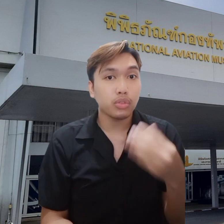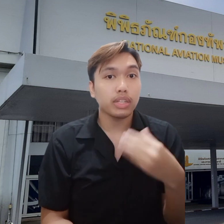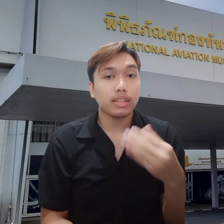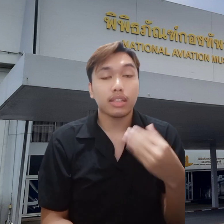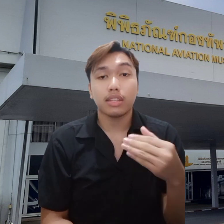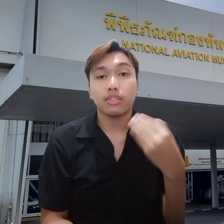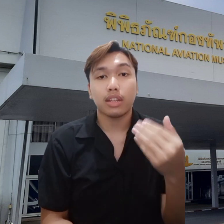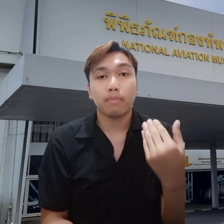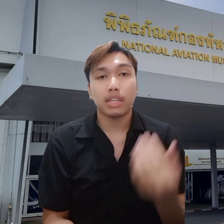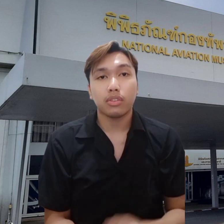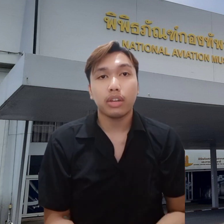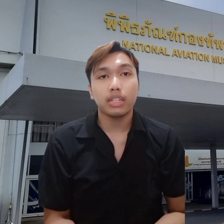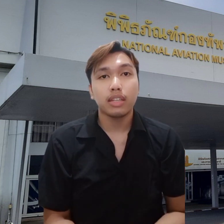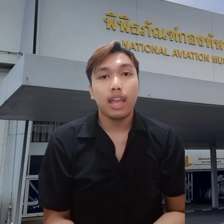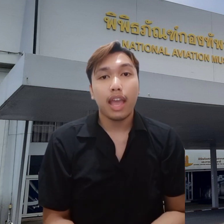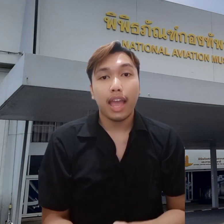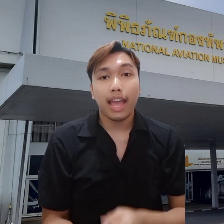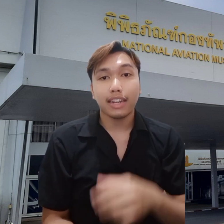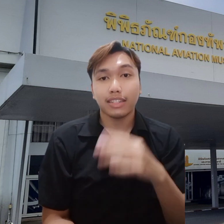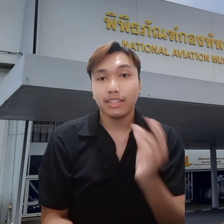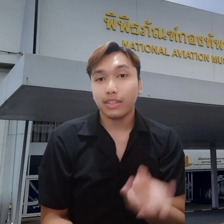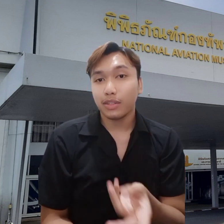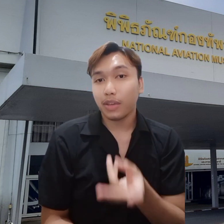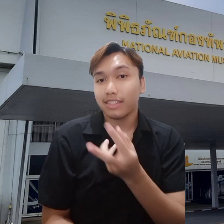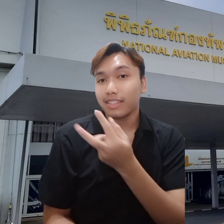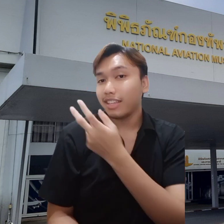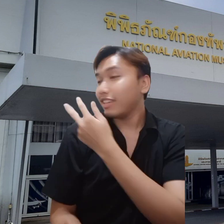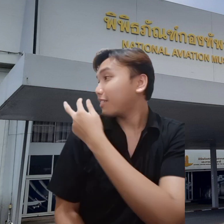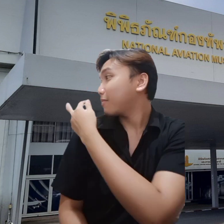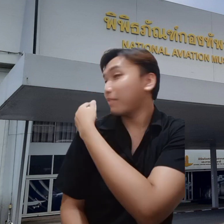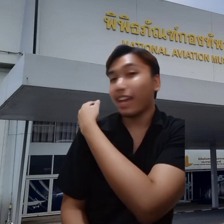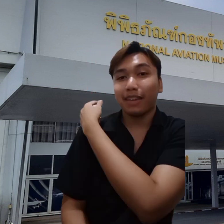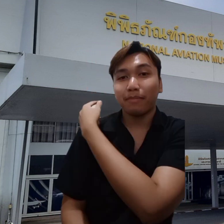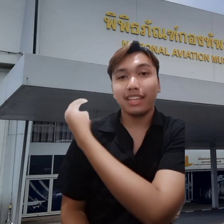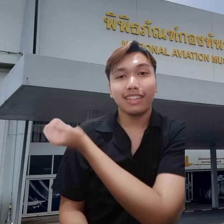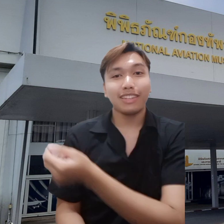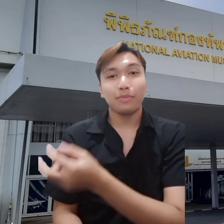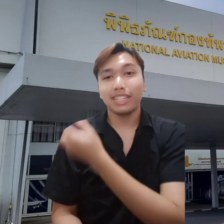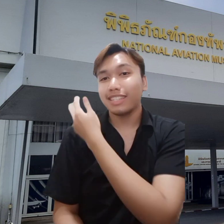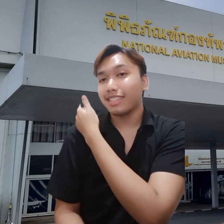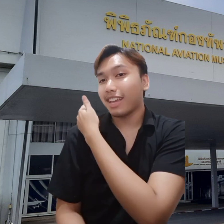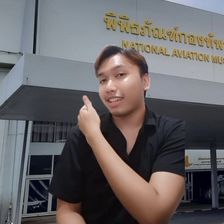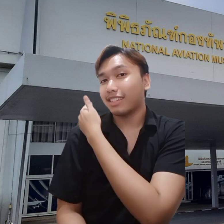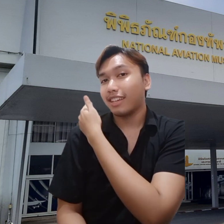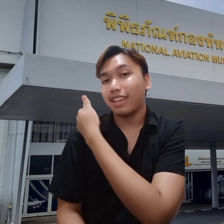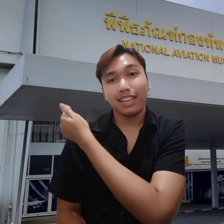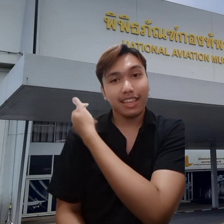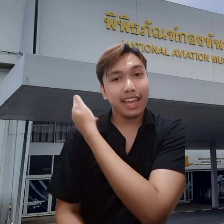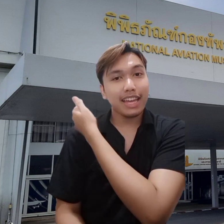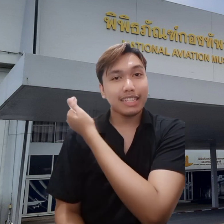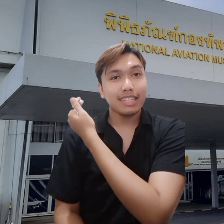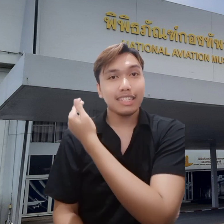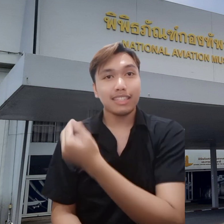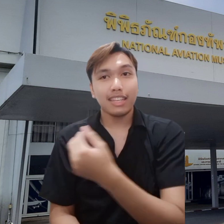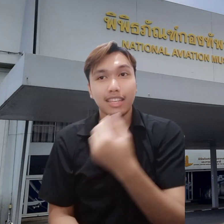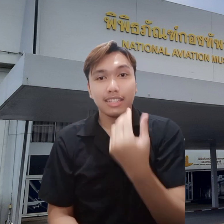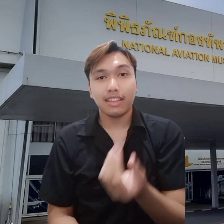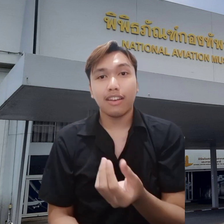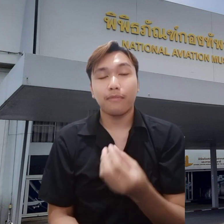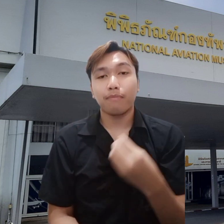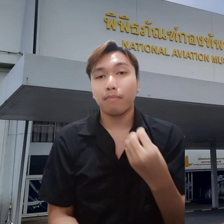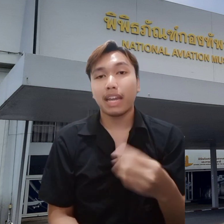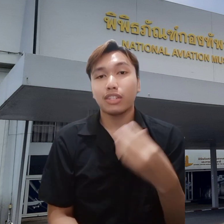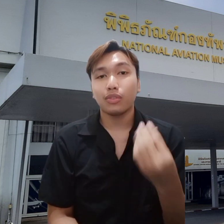the tourist attraction in my choice. And you can see behind me, what is that? Yeah, this thing